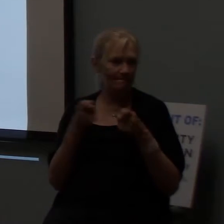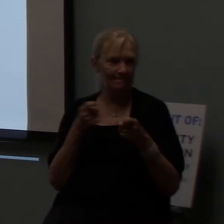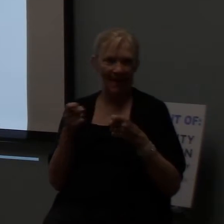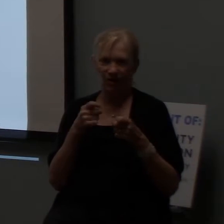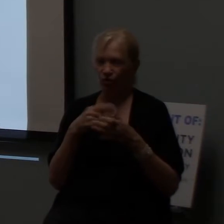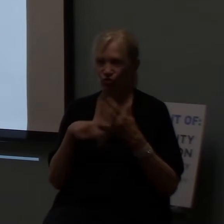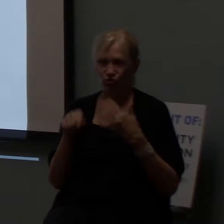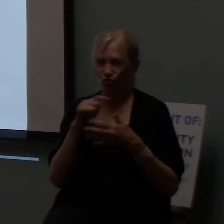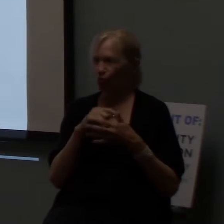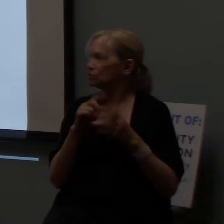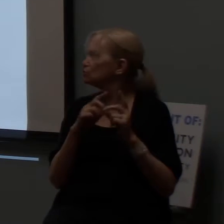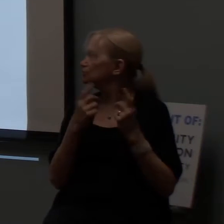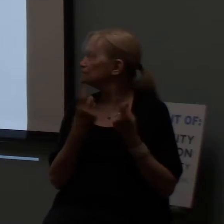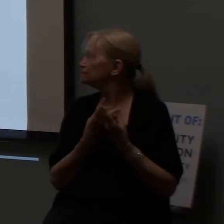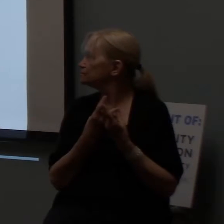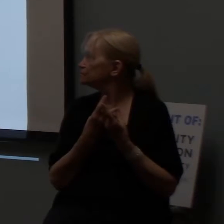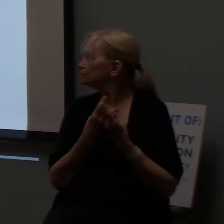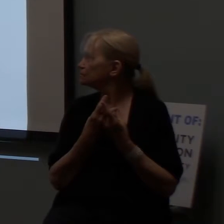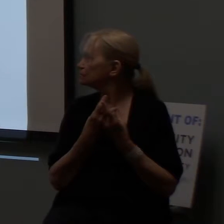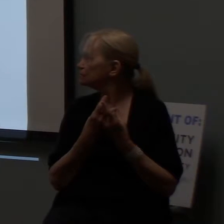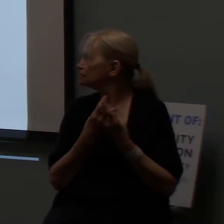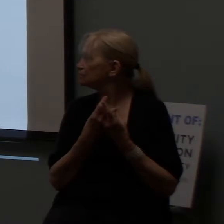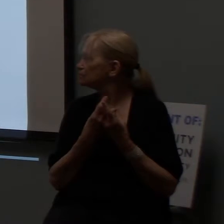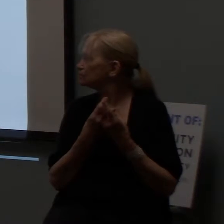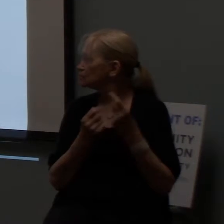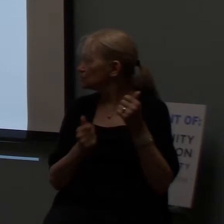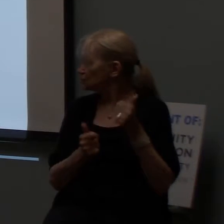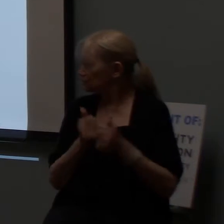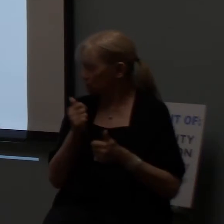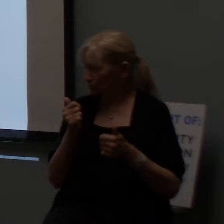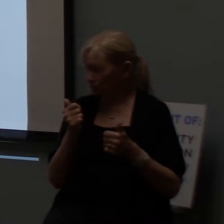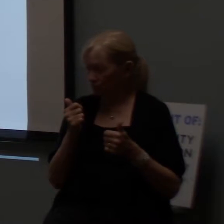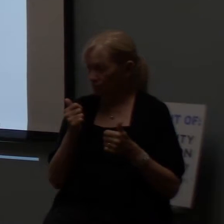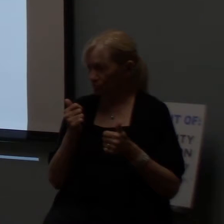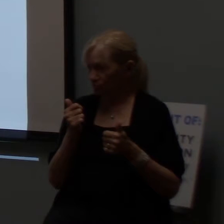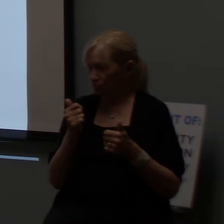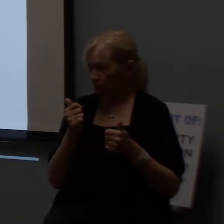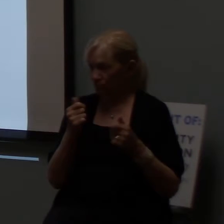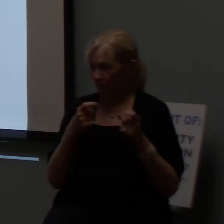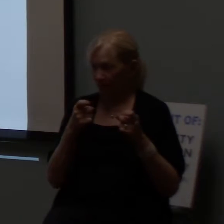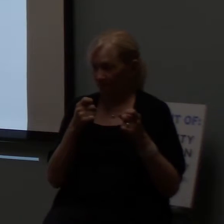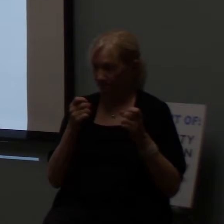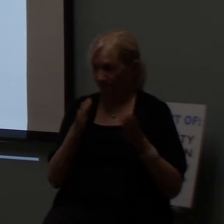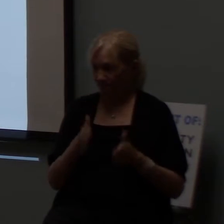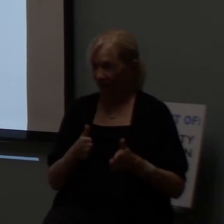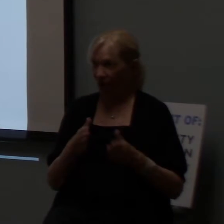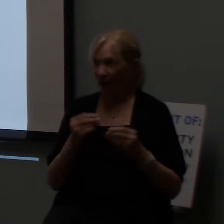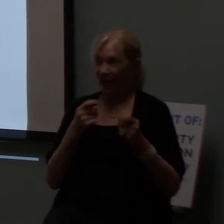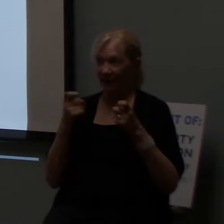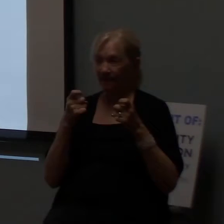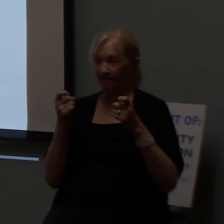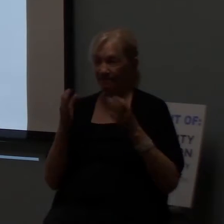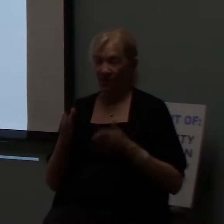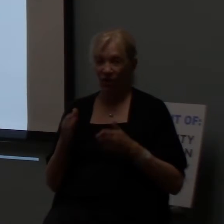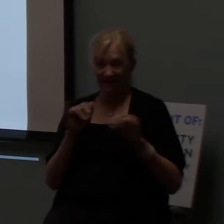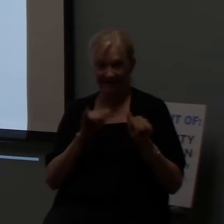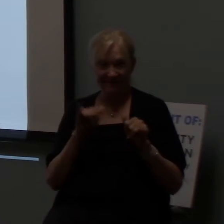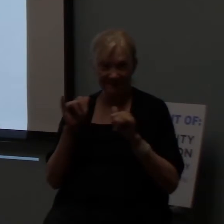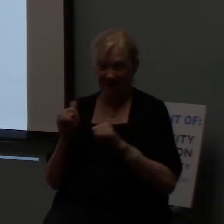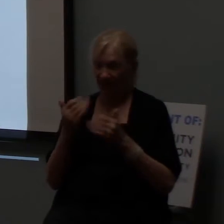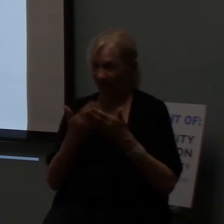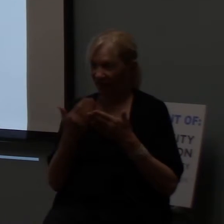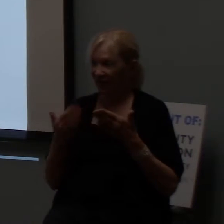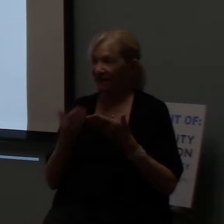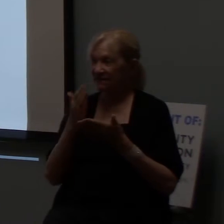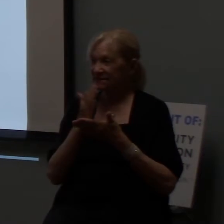departments. In most county manager or county administrator, and in Colorado, manager and administrator are really the same thing. In some states, they're